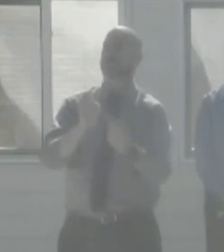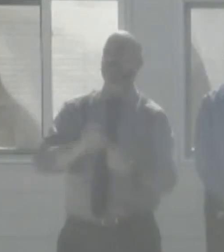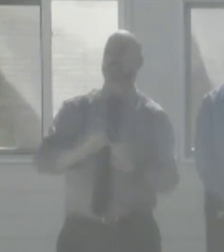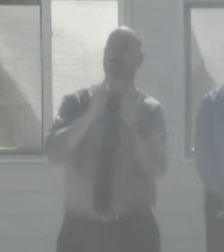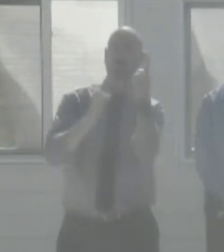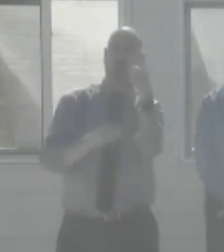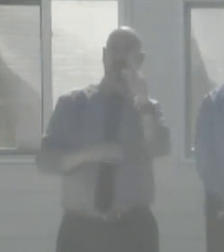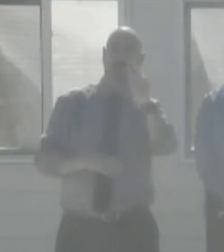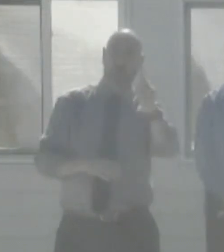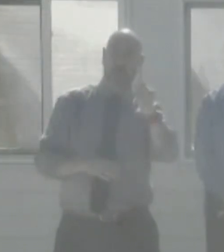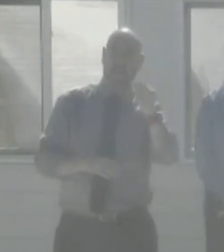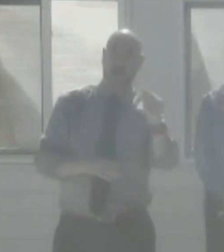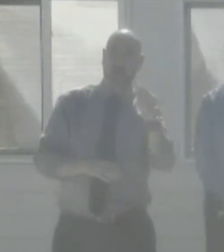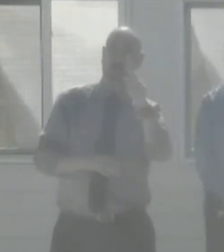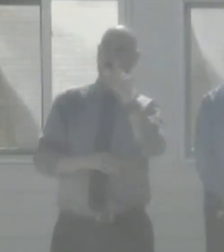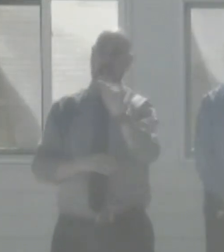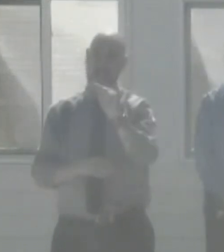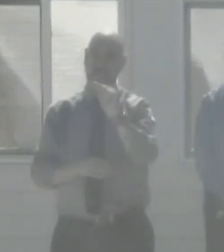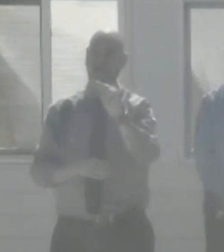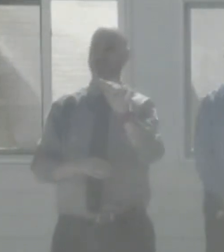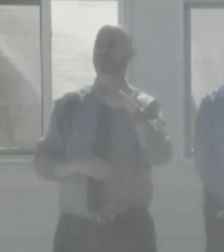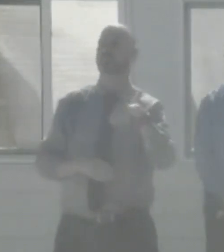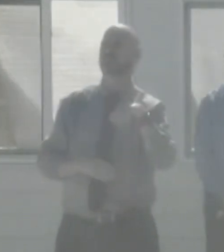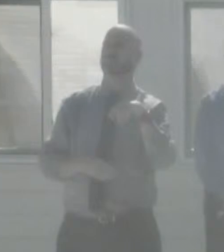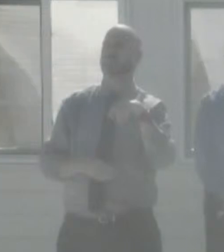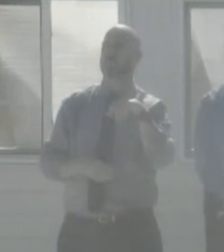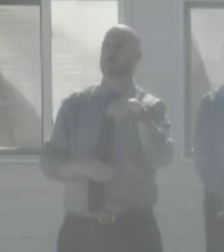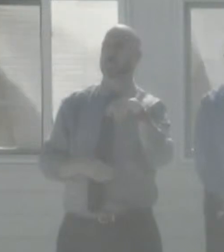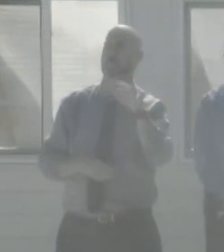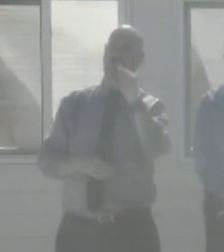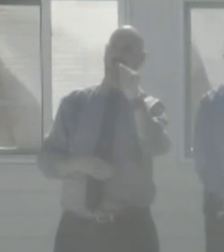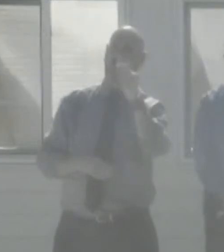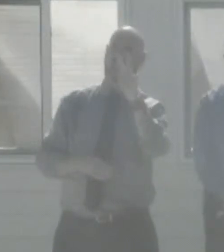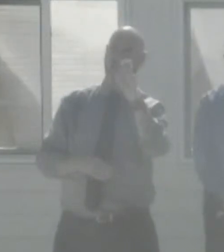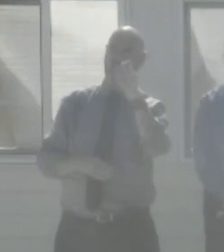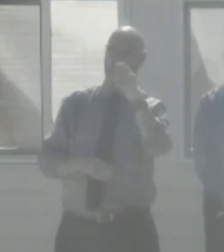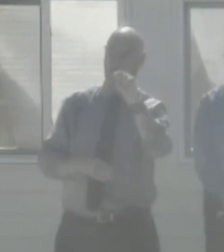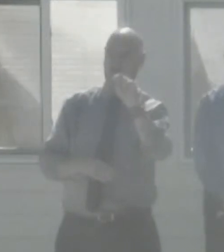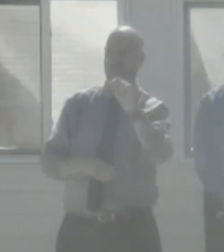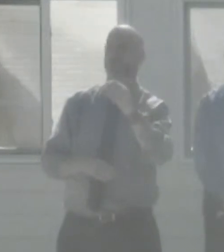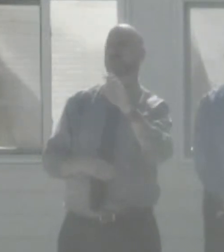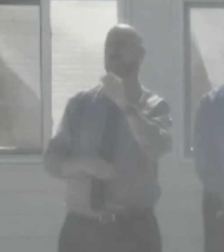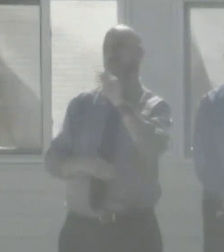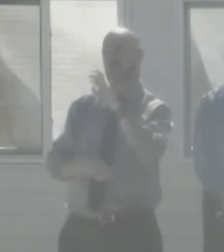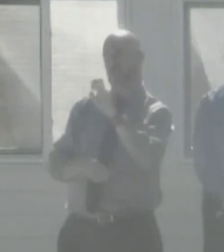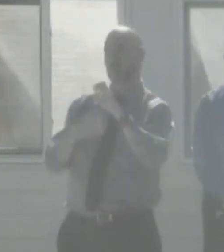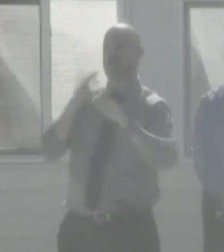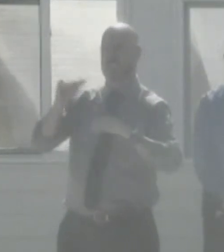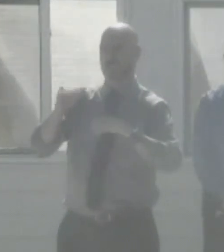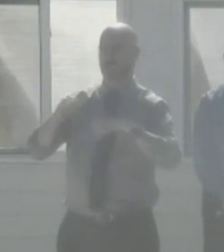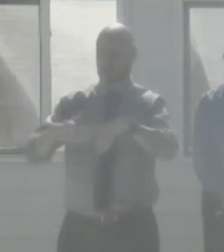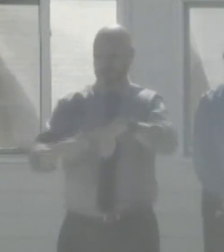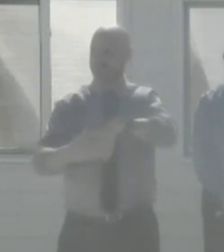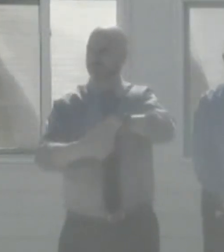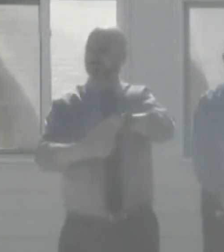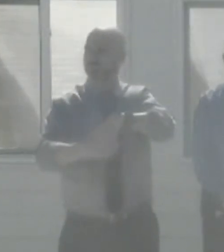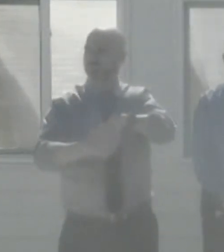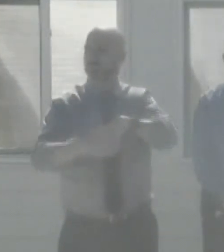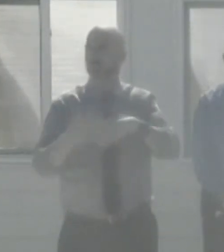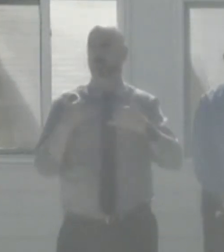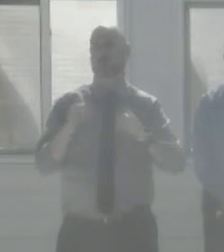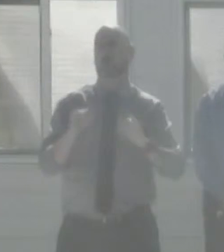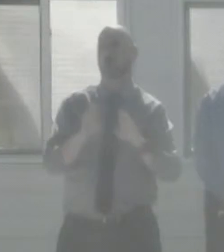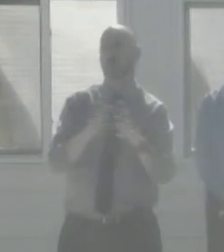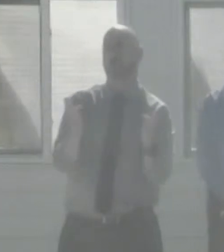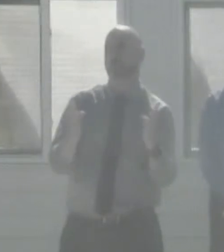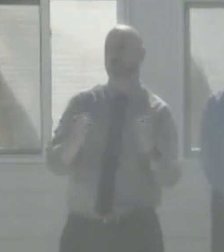and Butler Beach. That's over on the other coast. Assessing a few areas where damage has occurred along roadways and bridges, such as